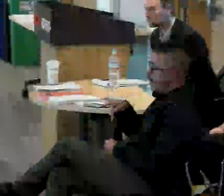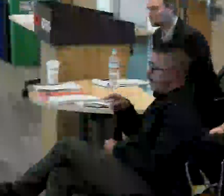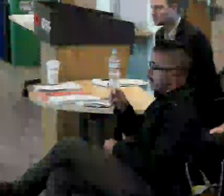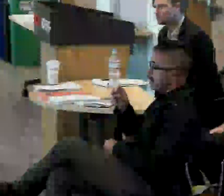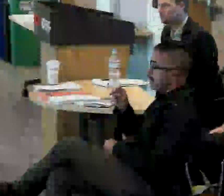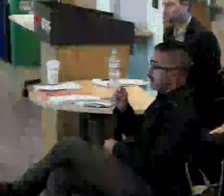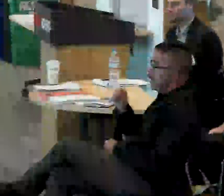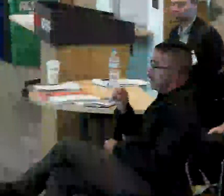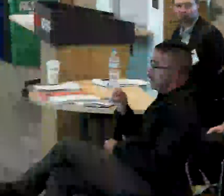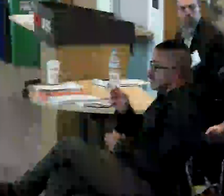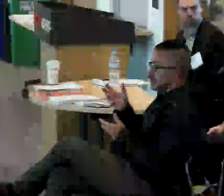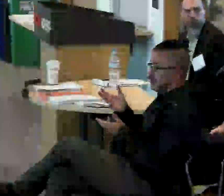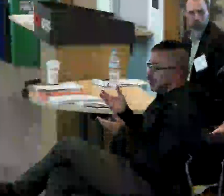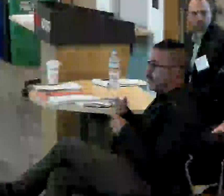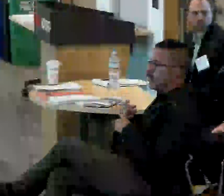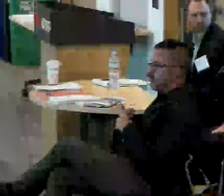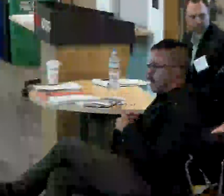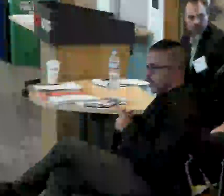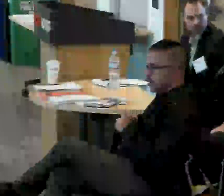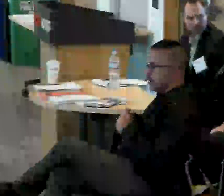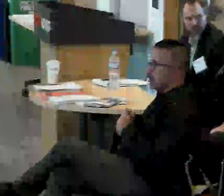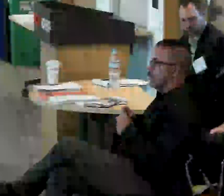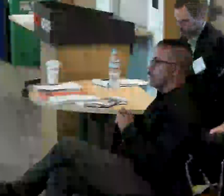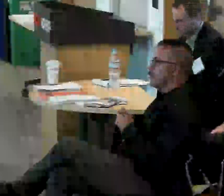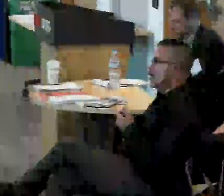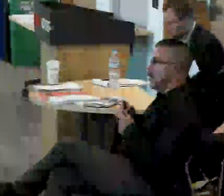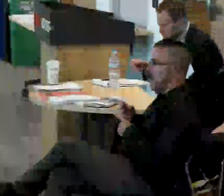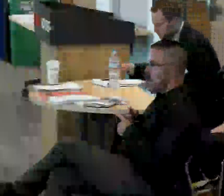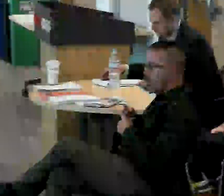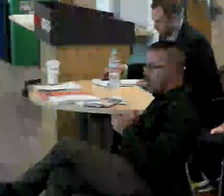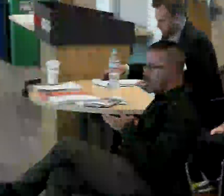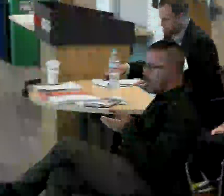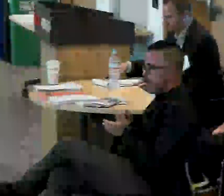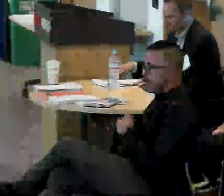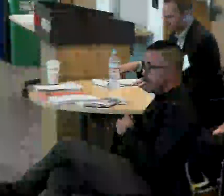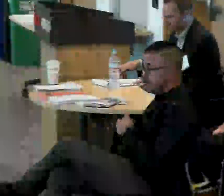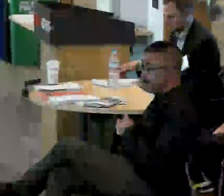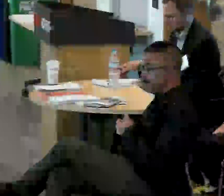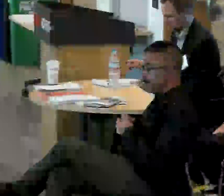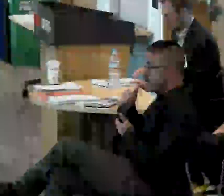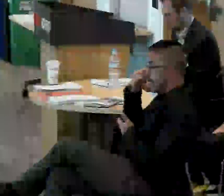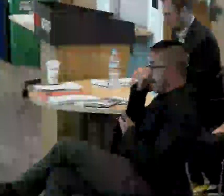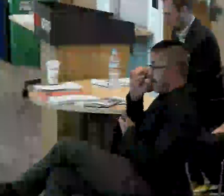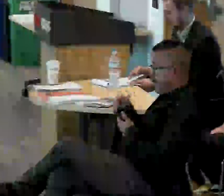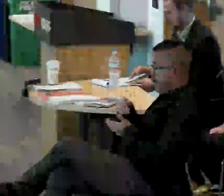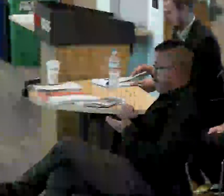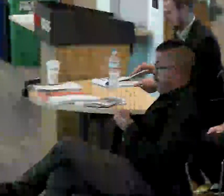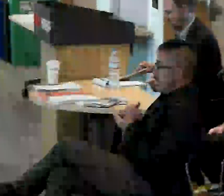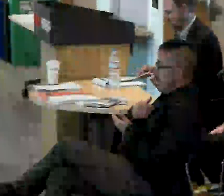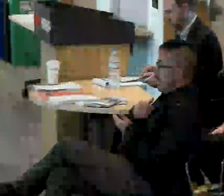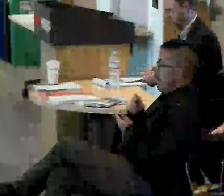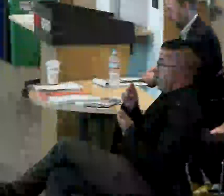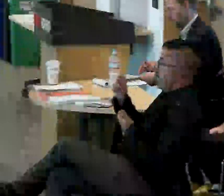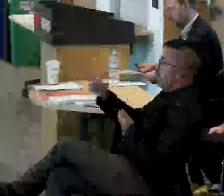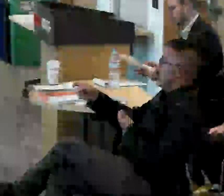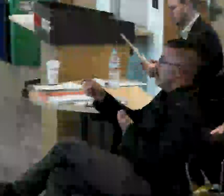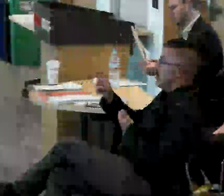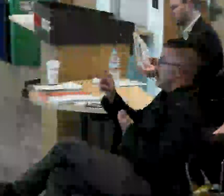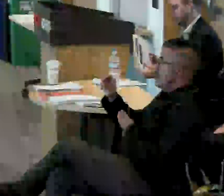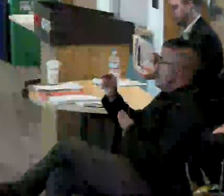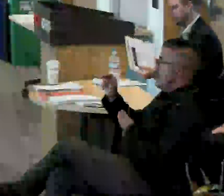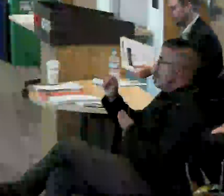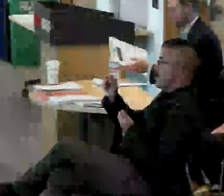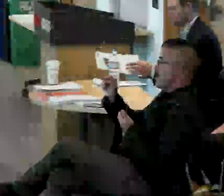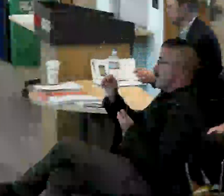for rent or a mortgage payment. So in this case, you know, if I were to donate that money to someone's